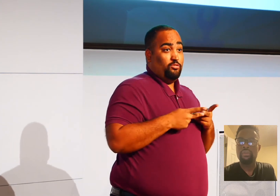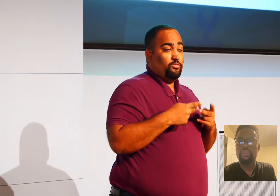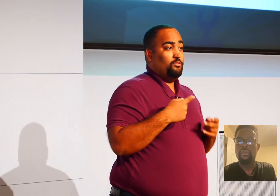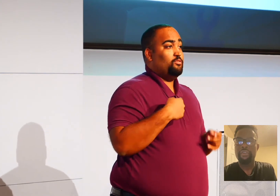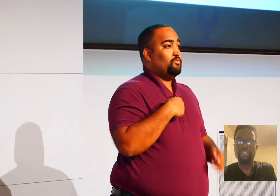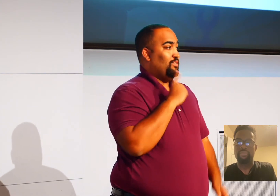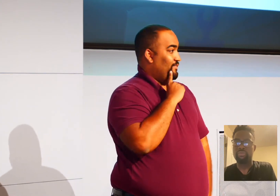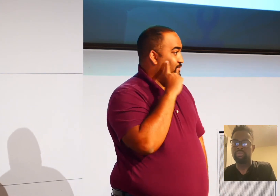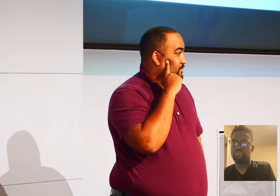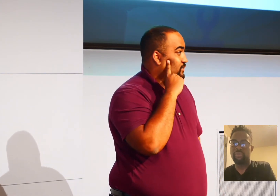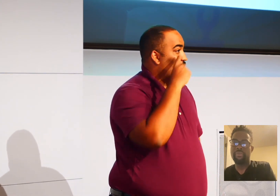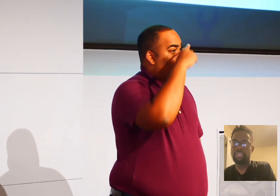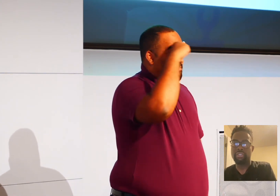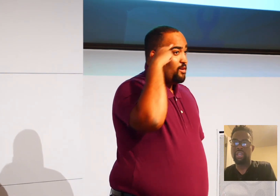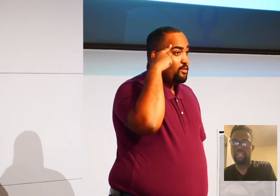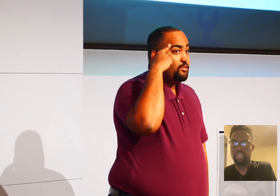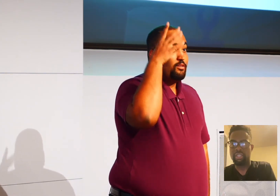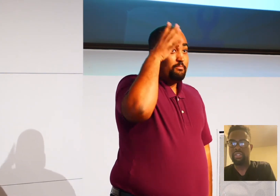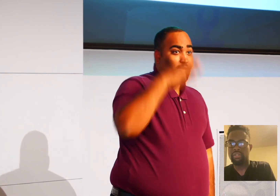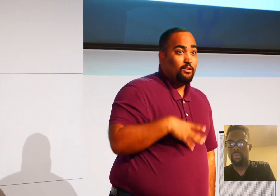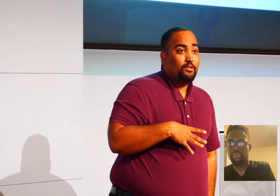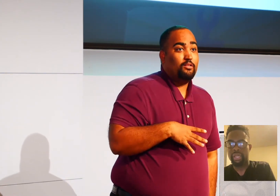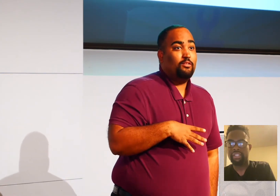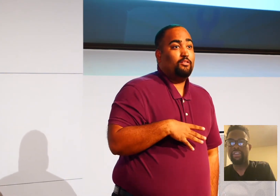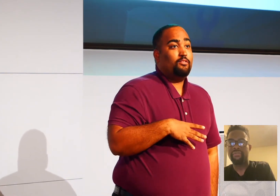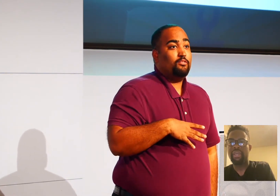For example, my positionality is I'm a black deaf man.